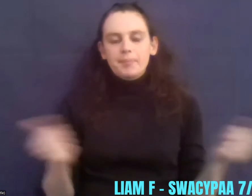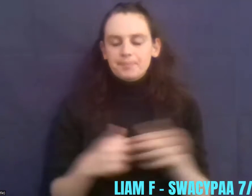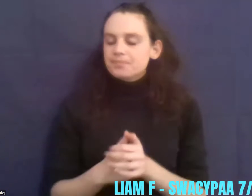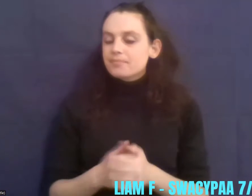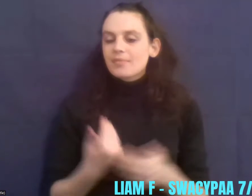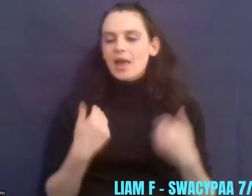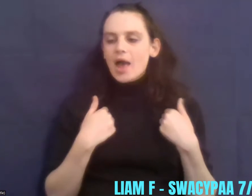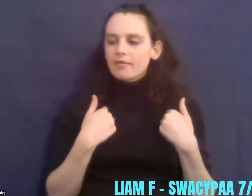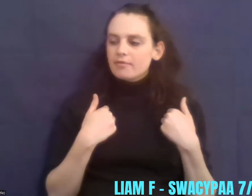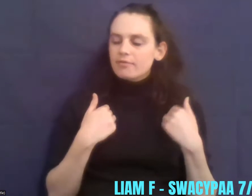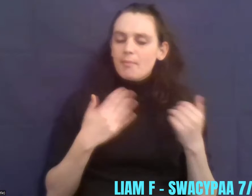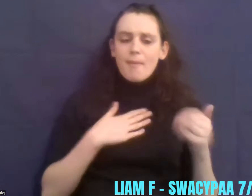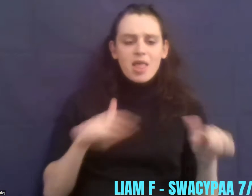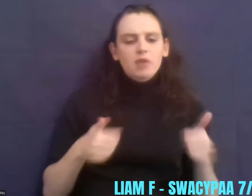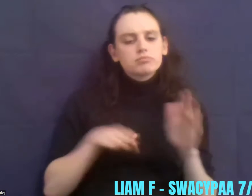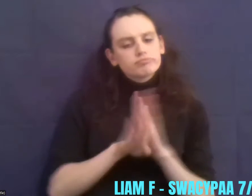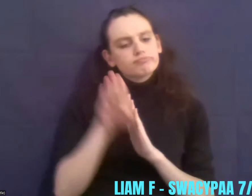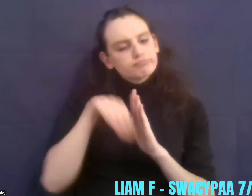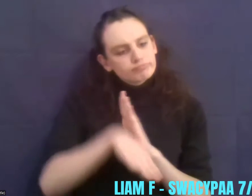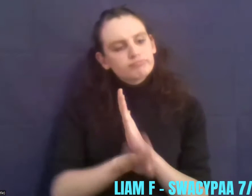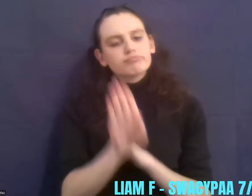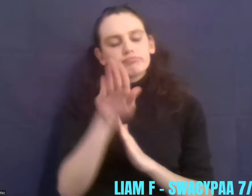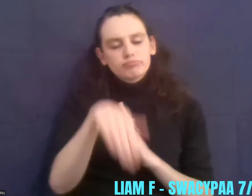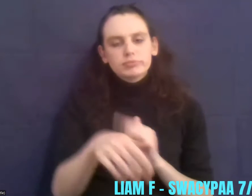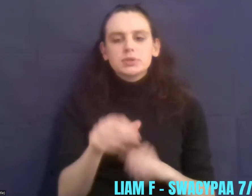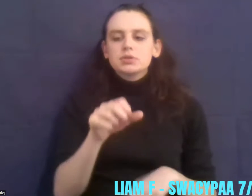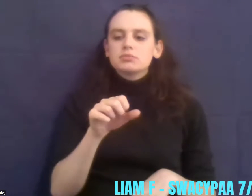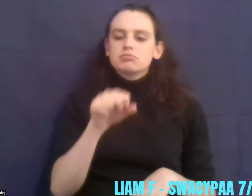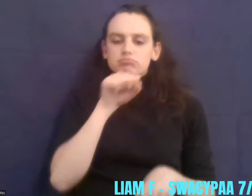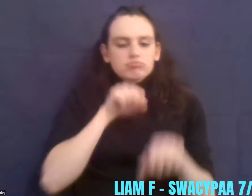Um, Sobriety doesn't mean that life just